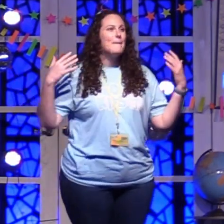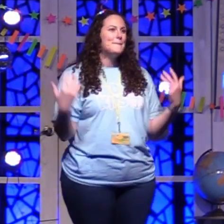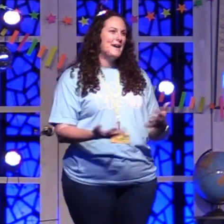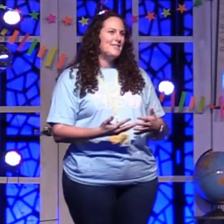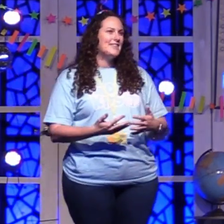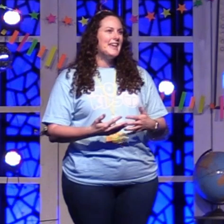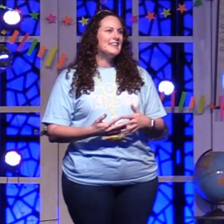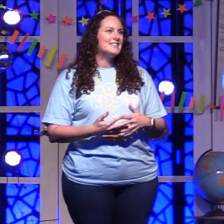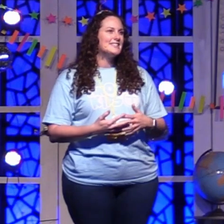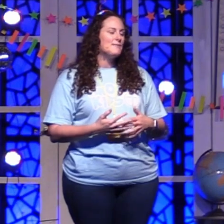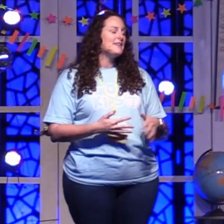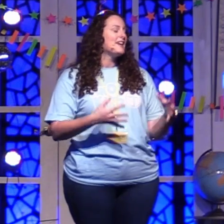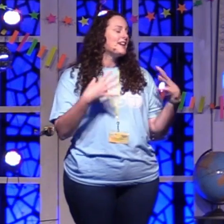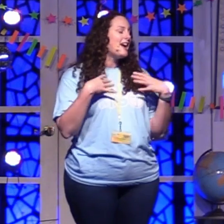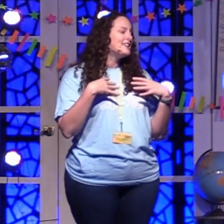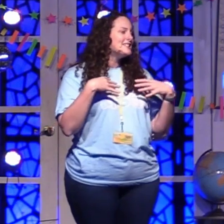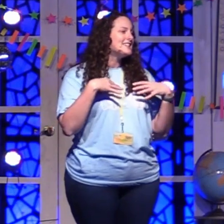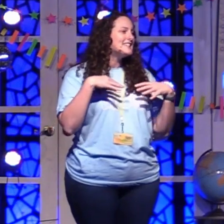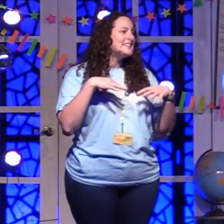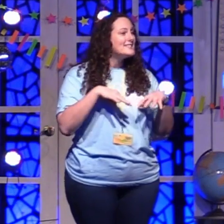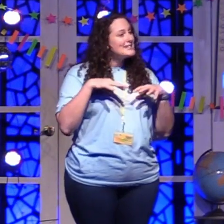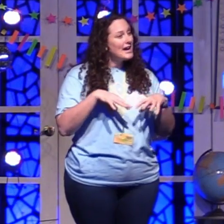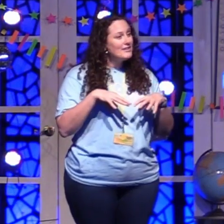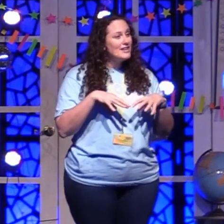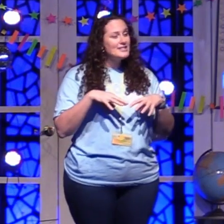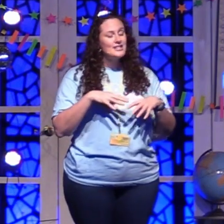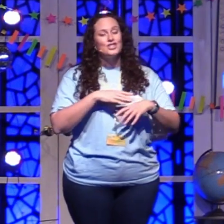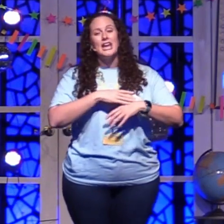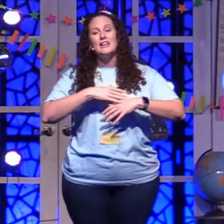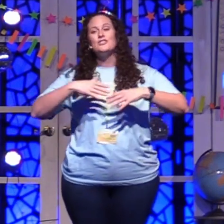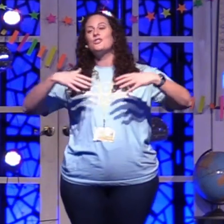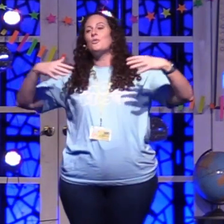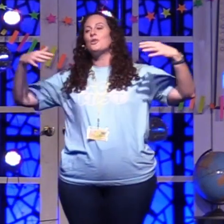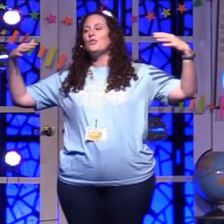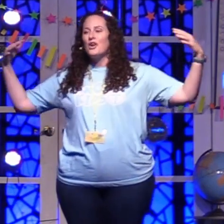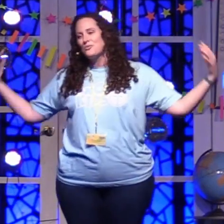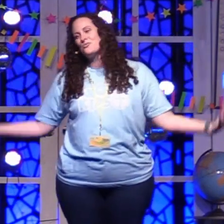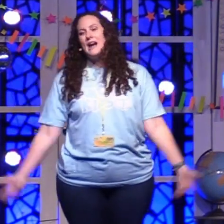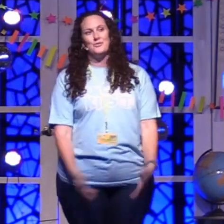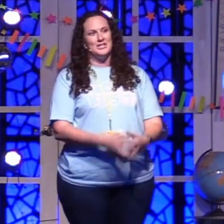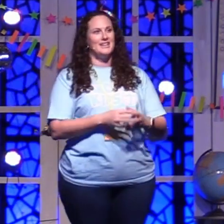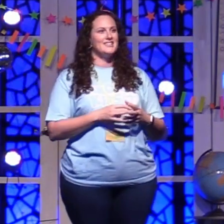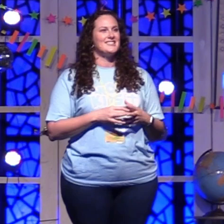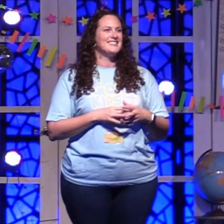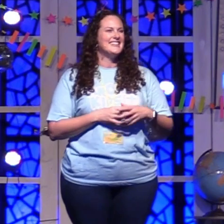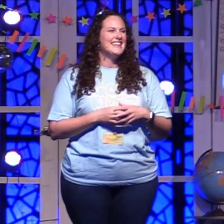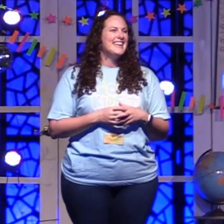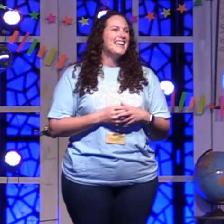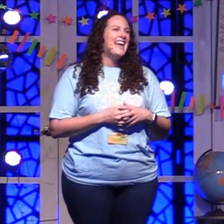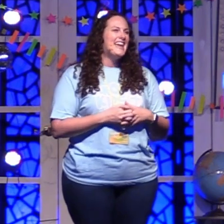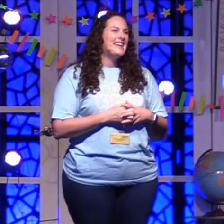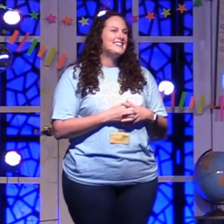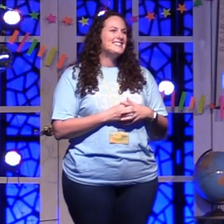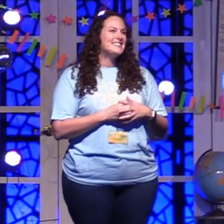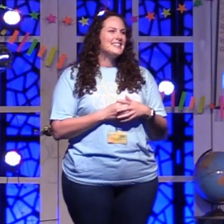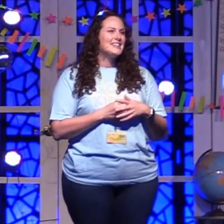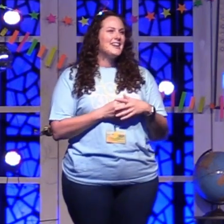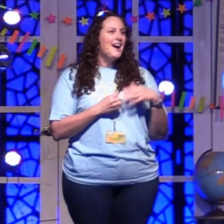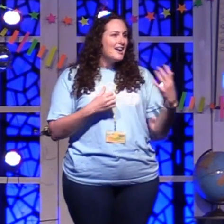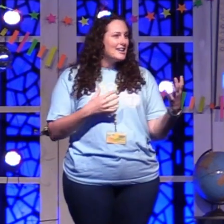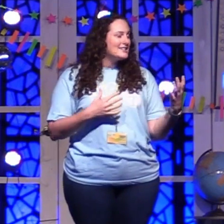each month, and it's something that God does inside of us to change the world around us. Mm-hmm.